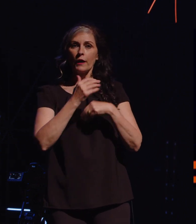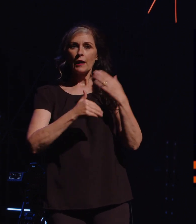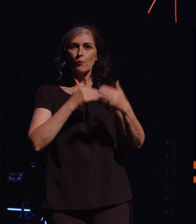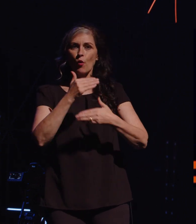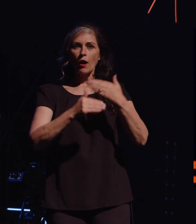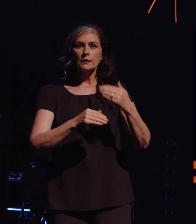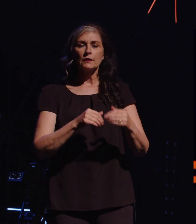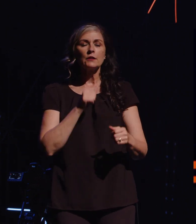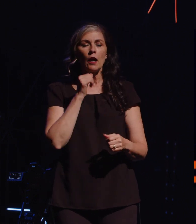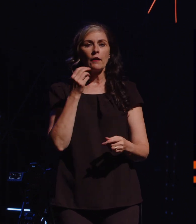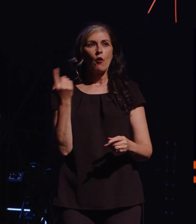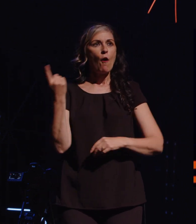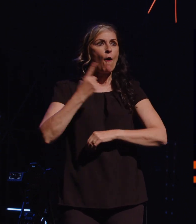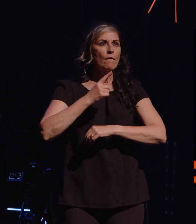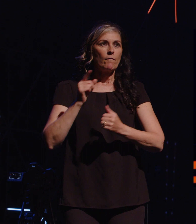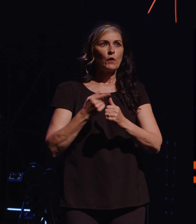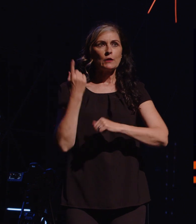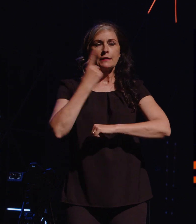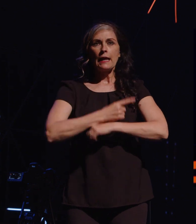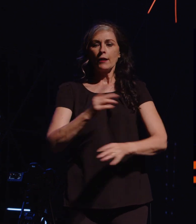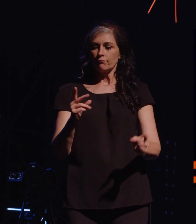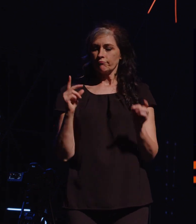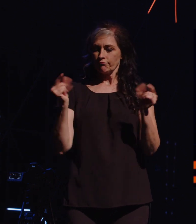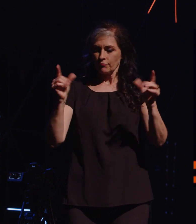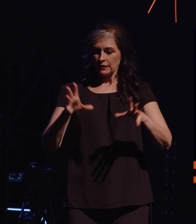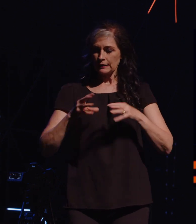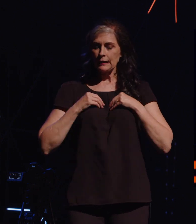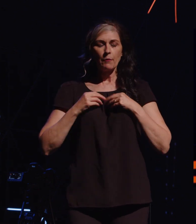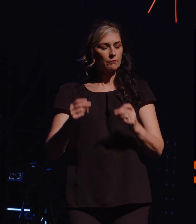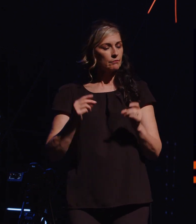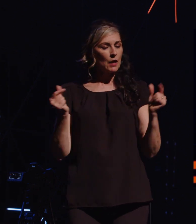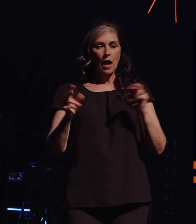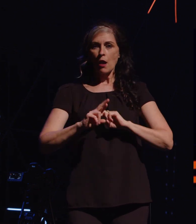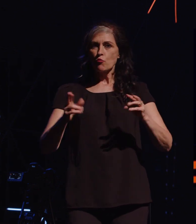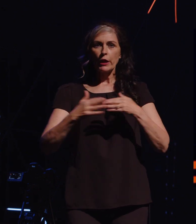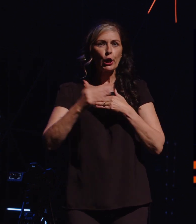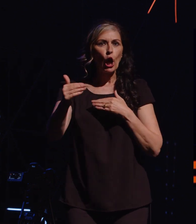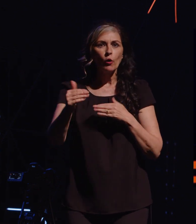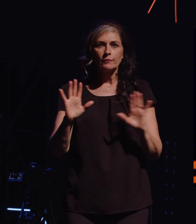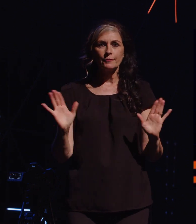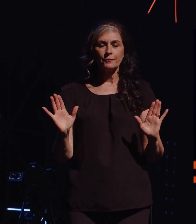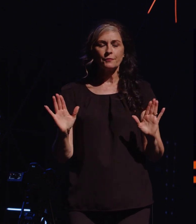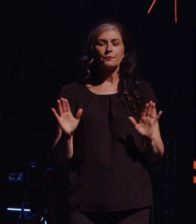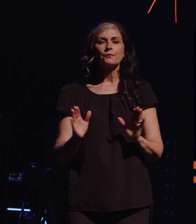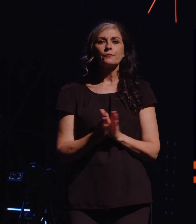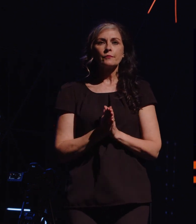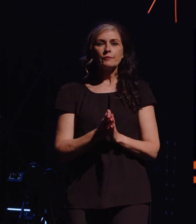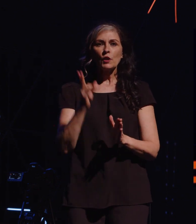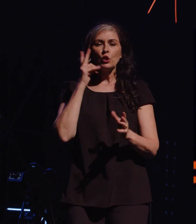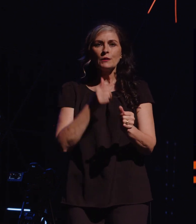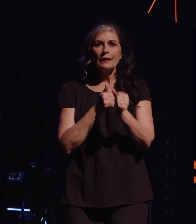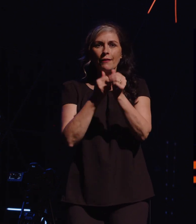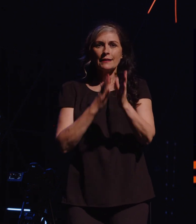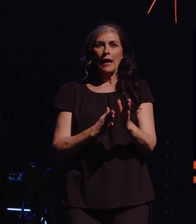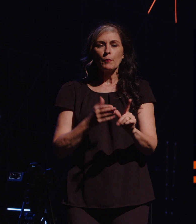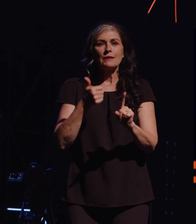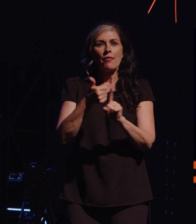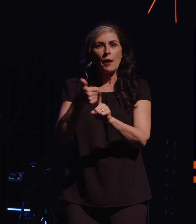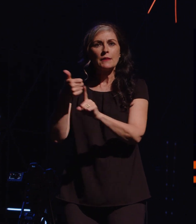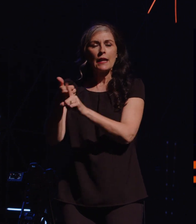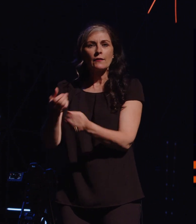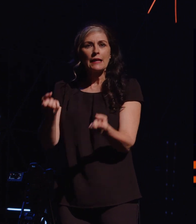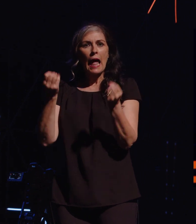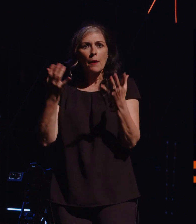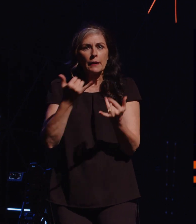That doesn't just happen day one where you accept Jesus Christ into your life and like, boom, you're ready to go. I mean, look at the disciples themselves. How